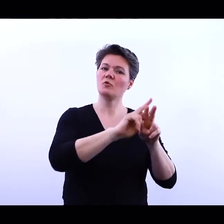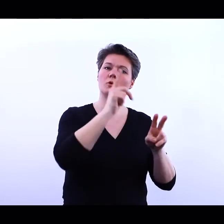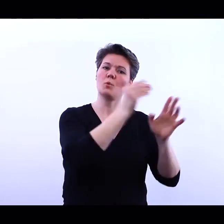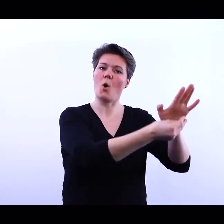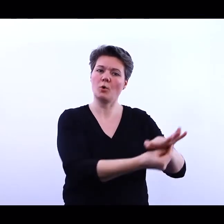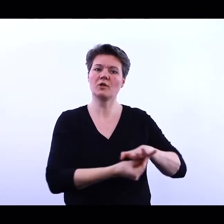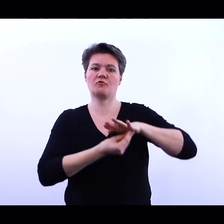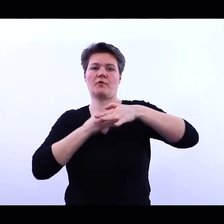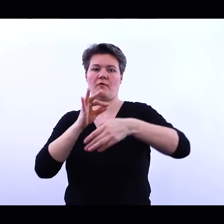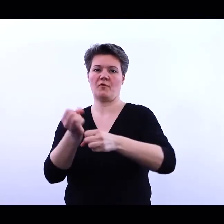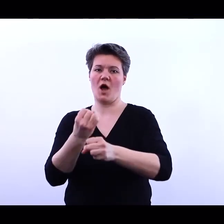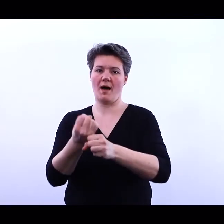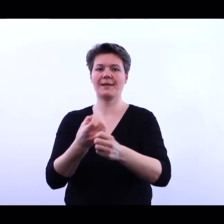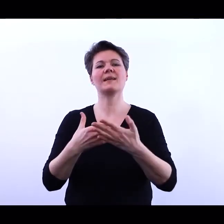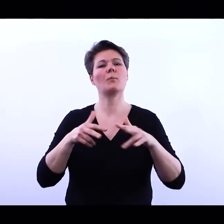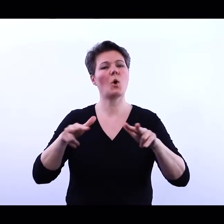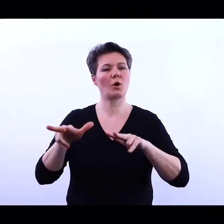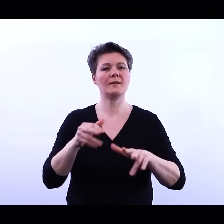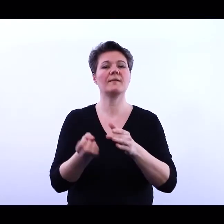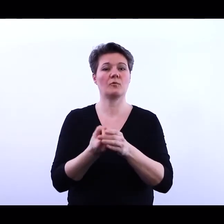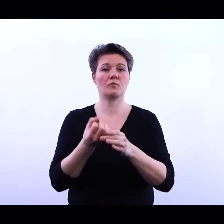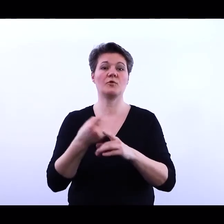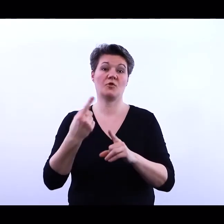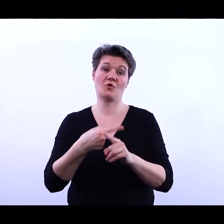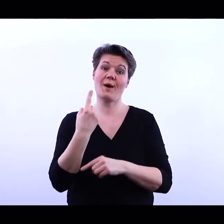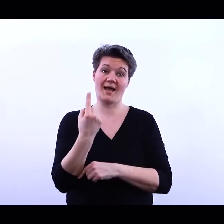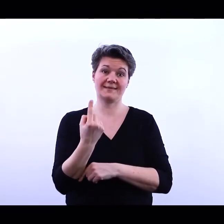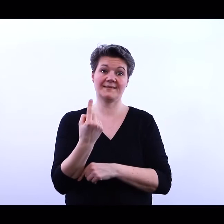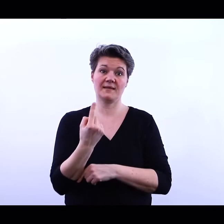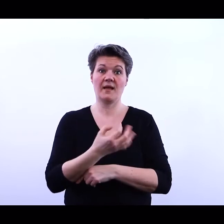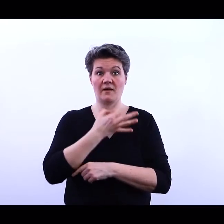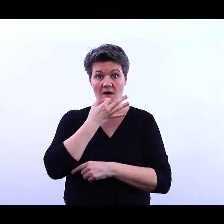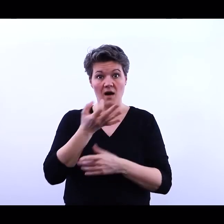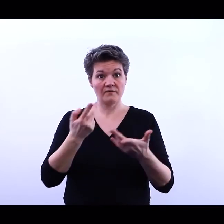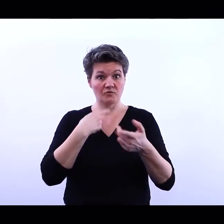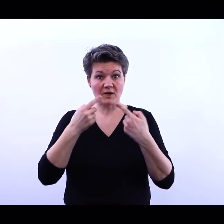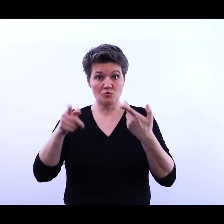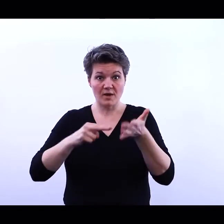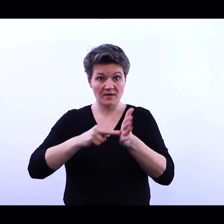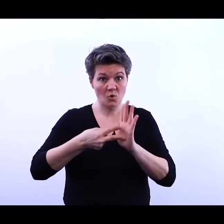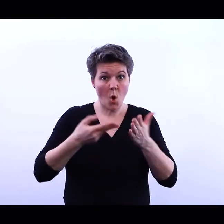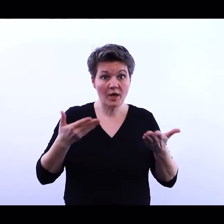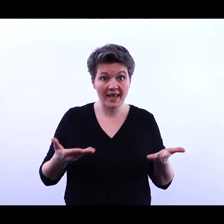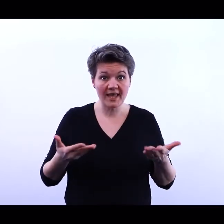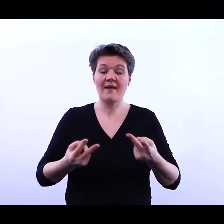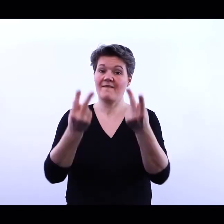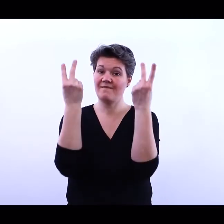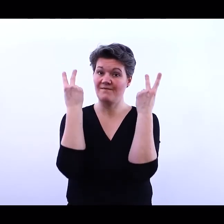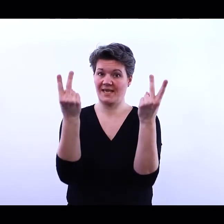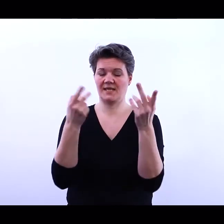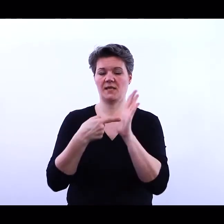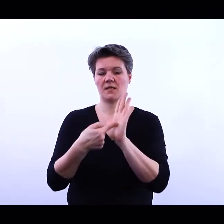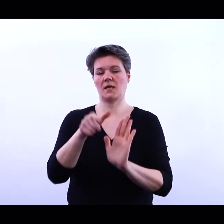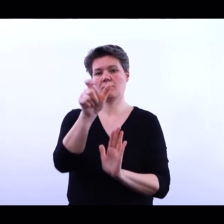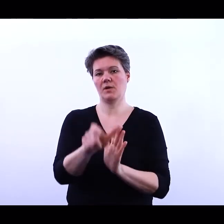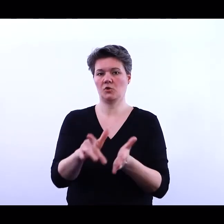I think organizational culture is, whether we're talking about technology or something else, hugely influential,